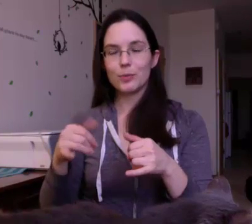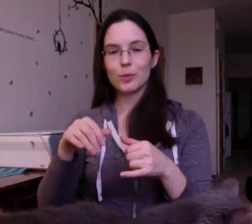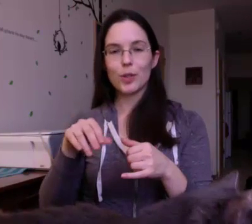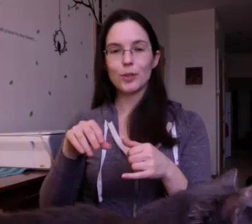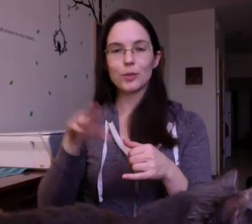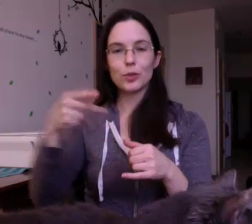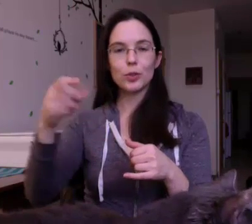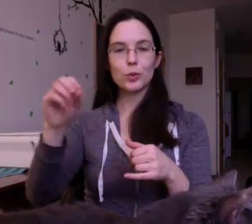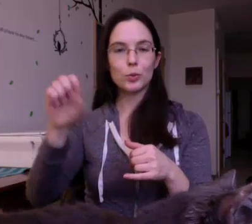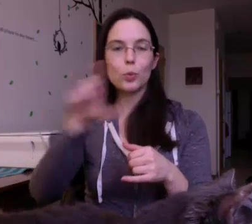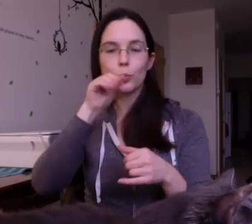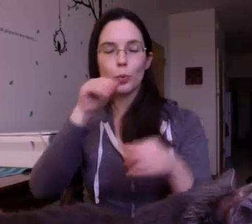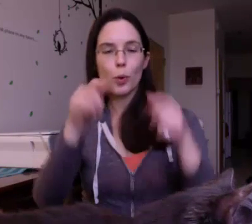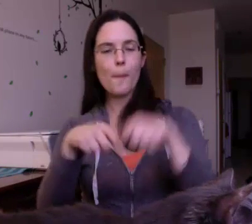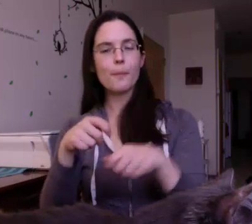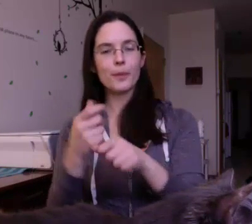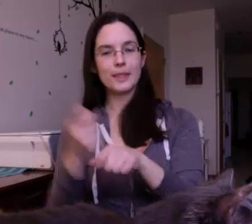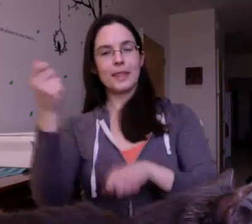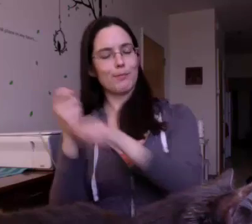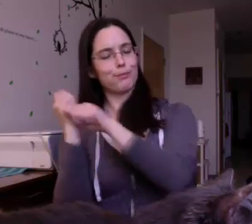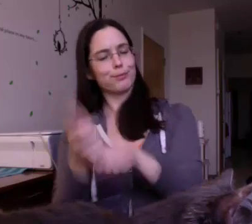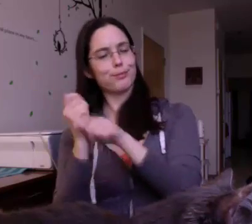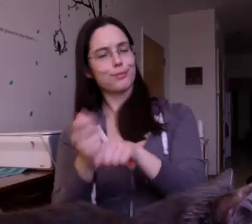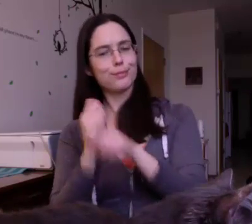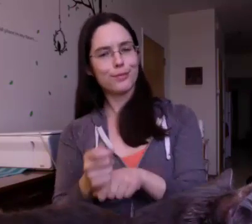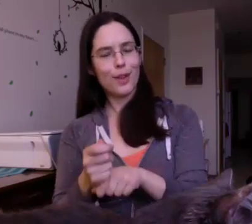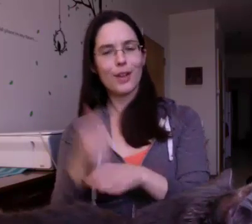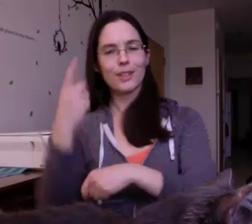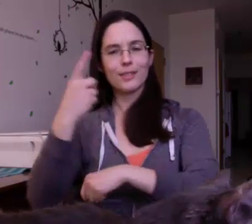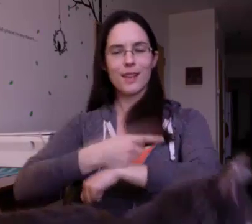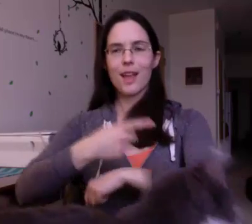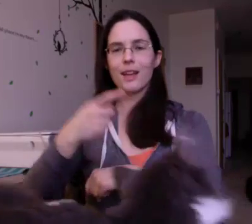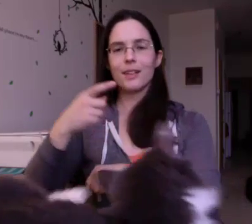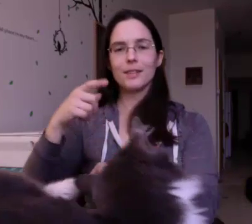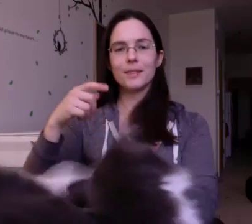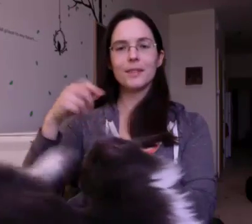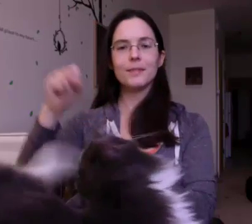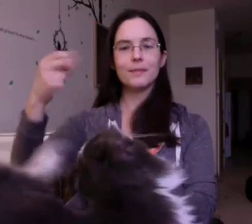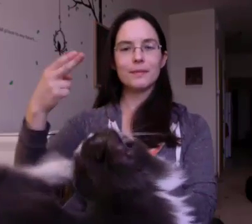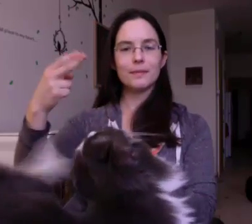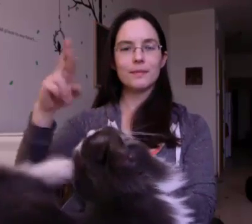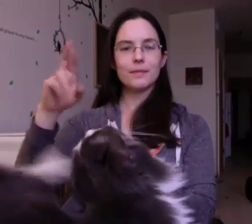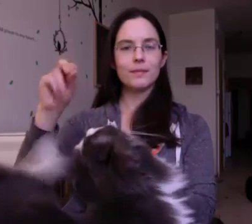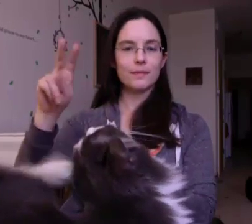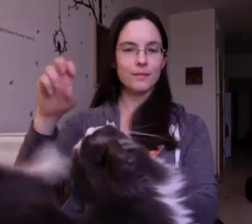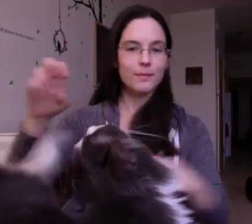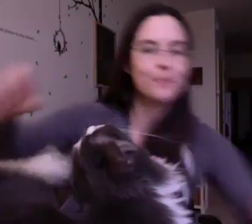it. Now, just, we're really deep in, you can really get the cracks. Now, just to give you some perspective, I'm going to zoom out so you really see what you